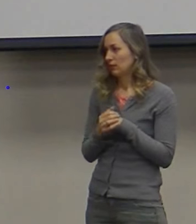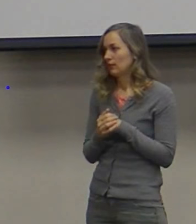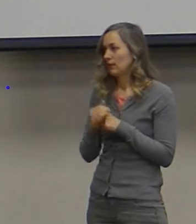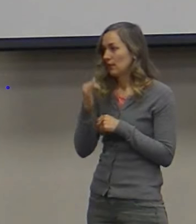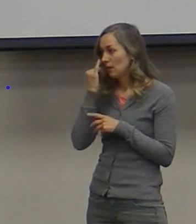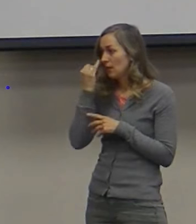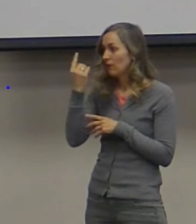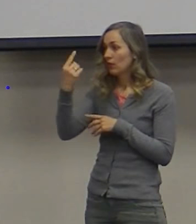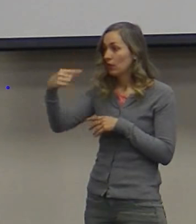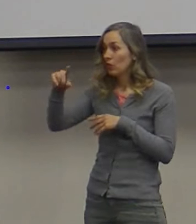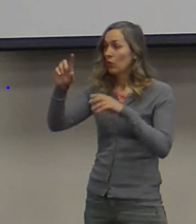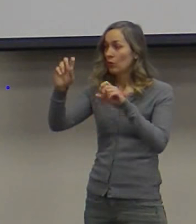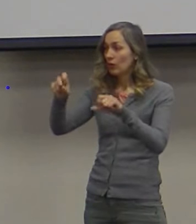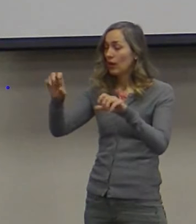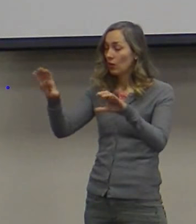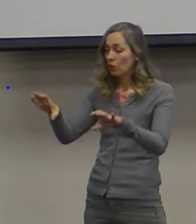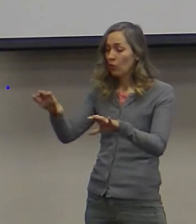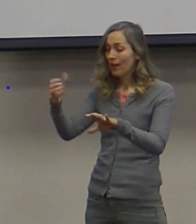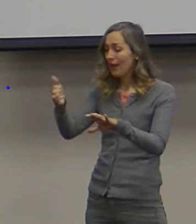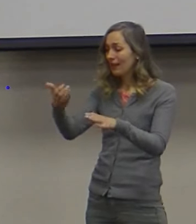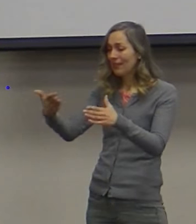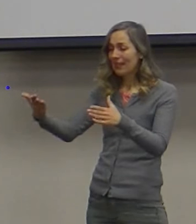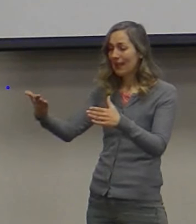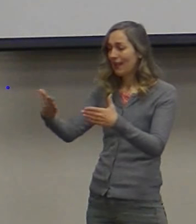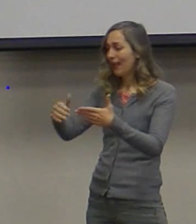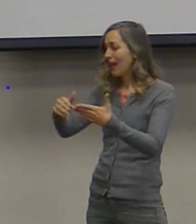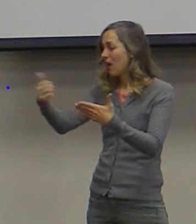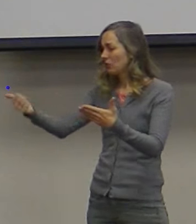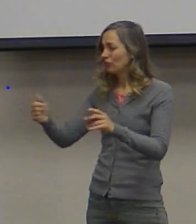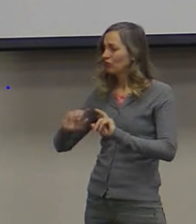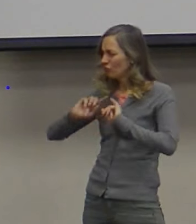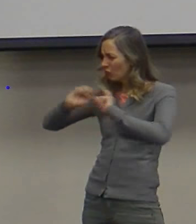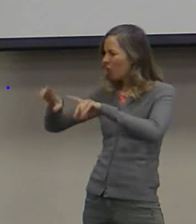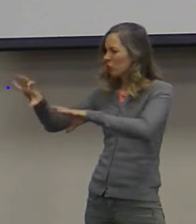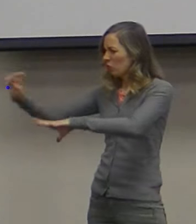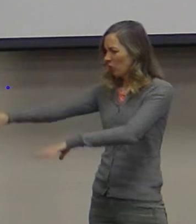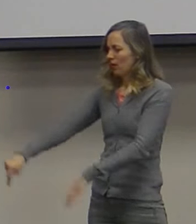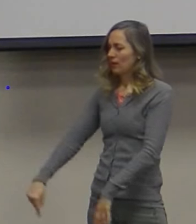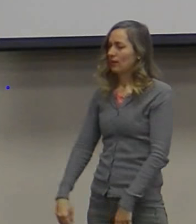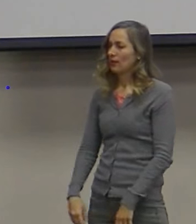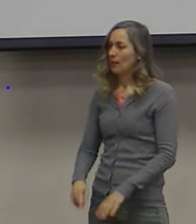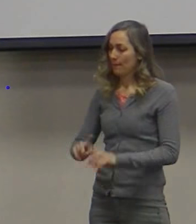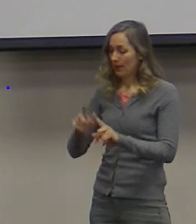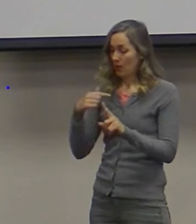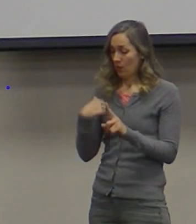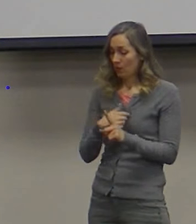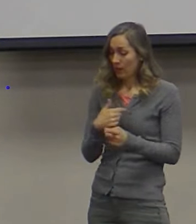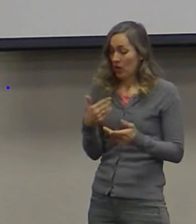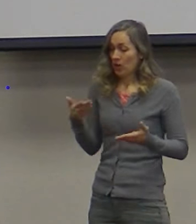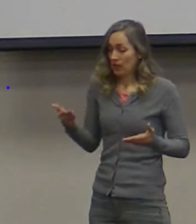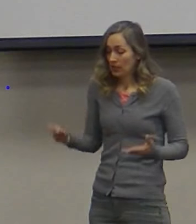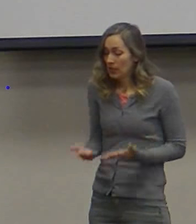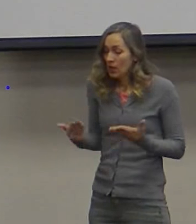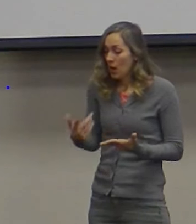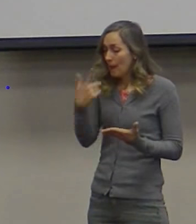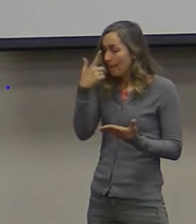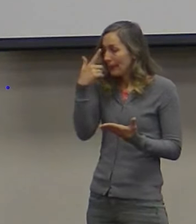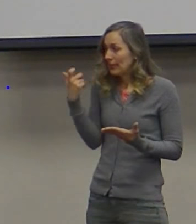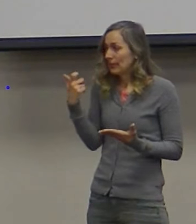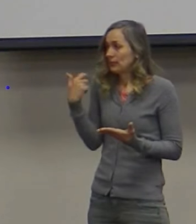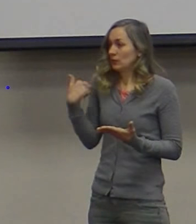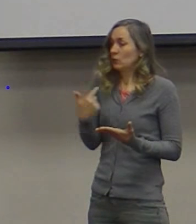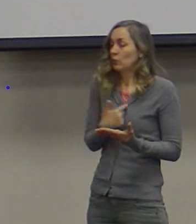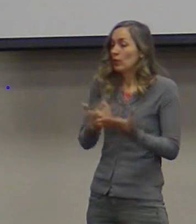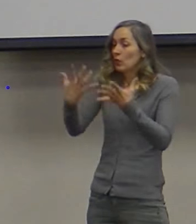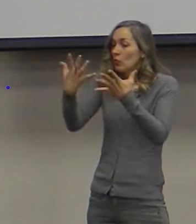If you can do anything else, go and do that. But we're here because we